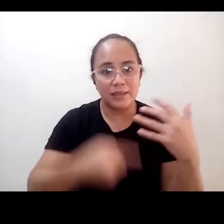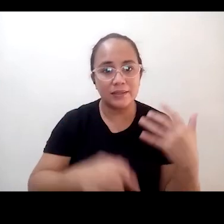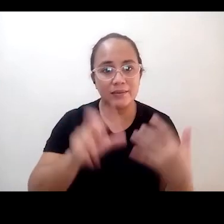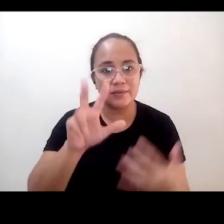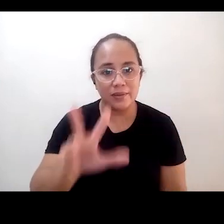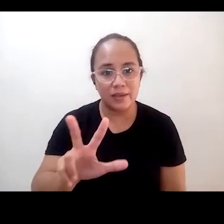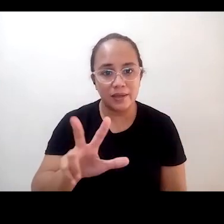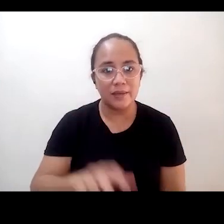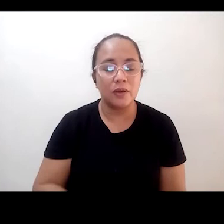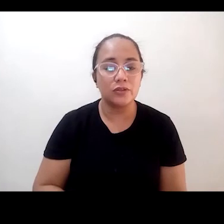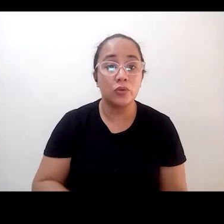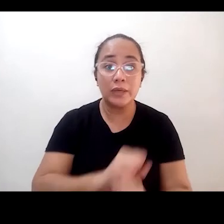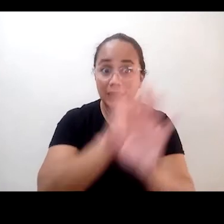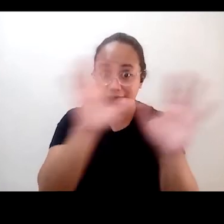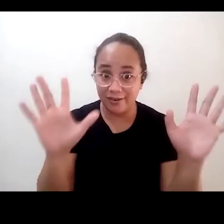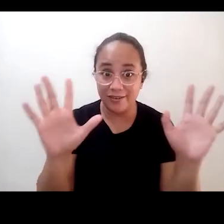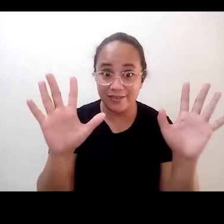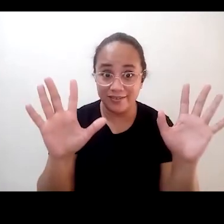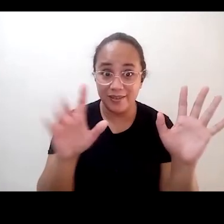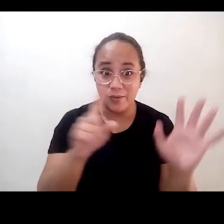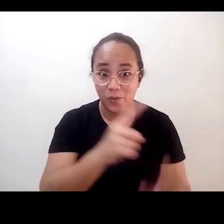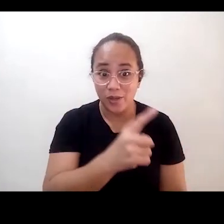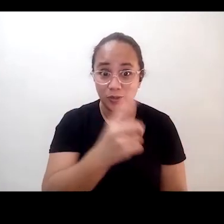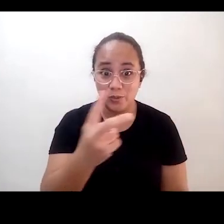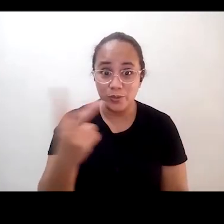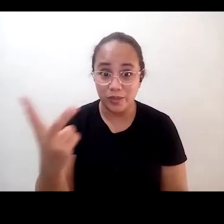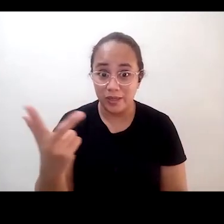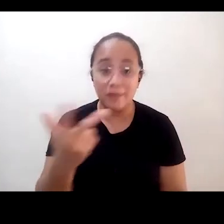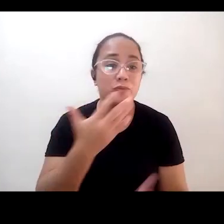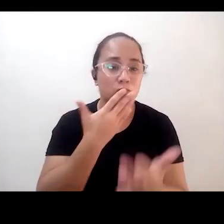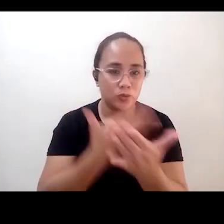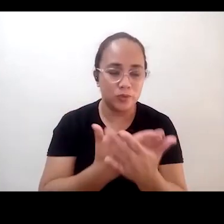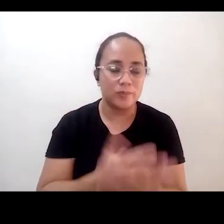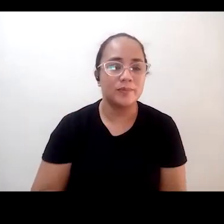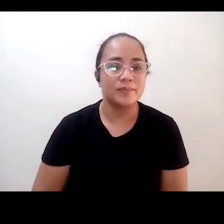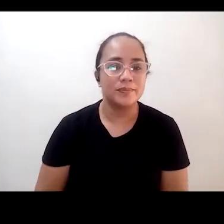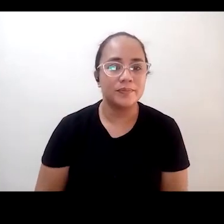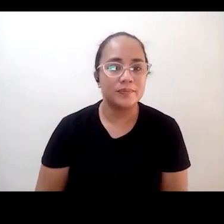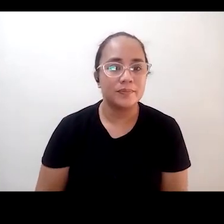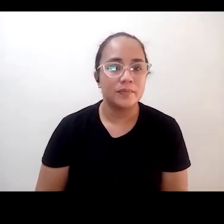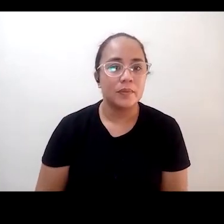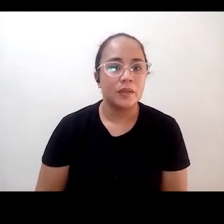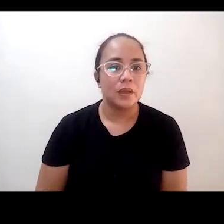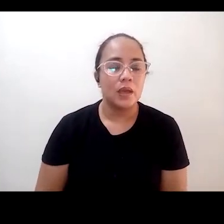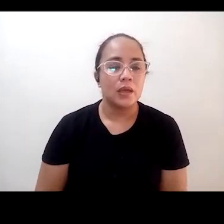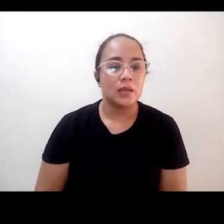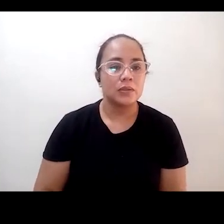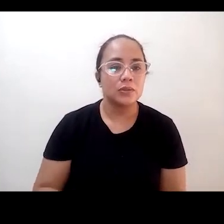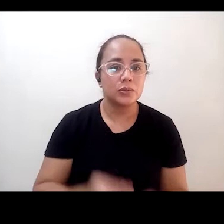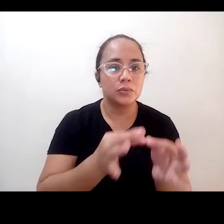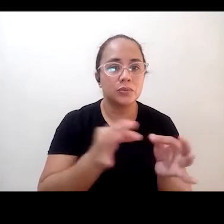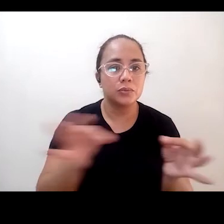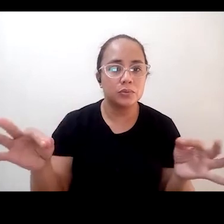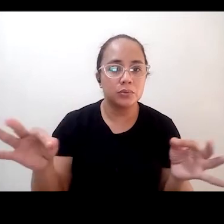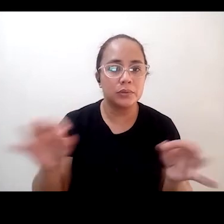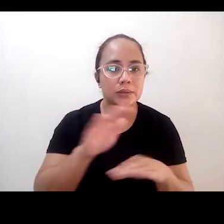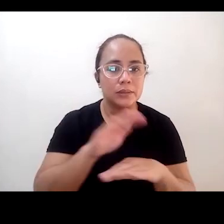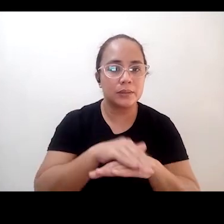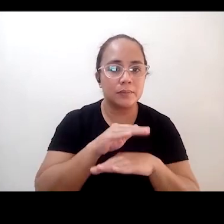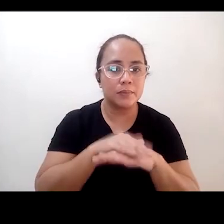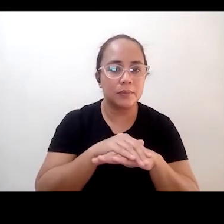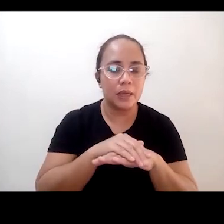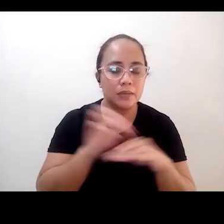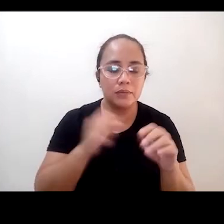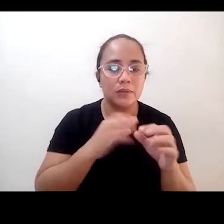3. Good. Okay, with the grammatical examples,